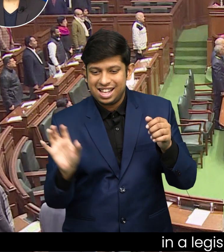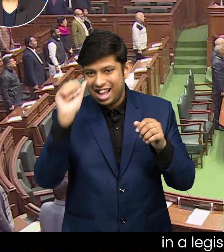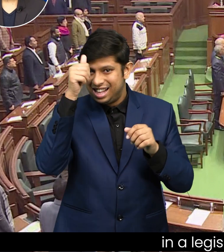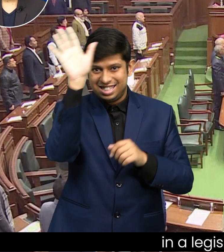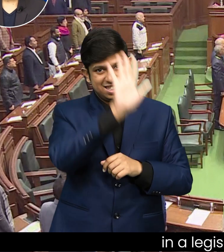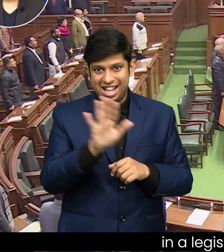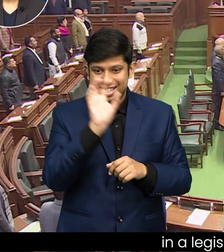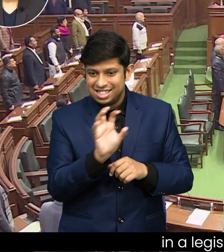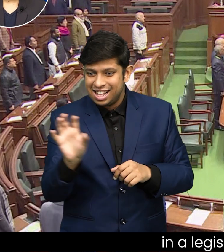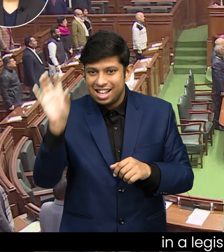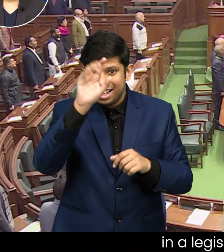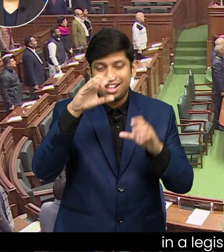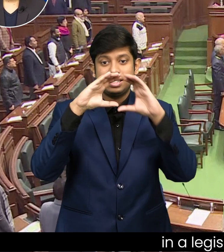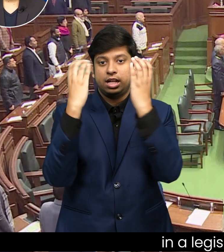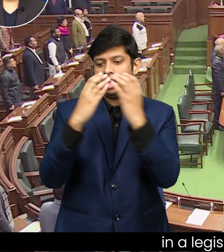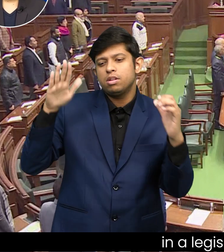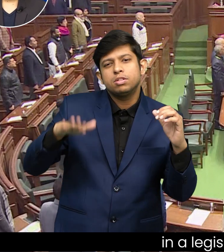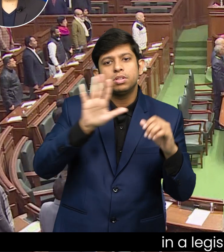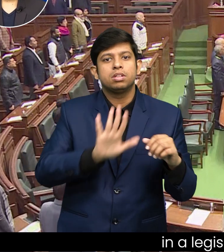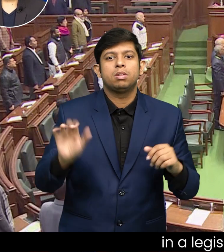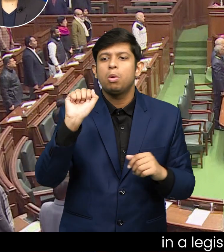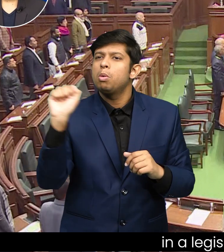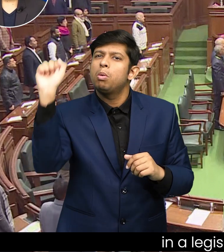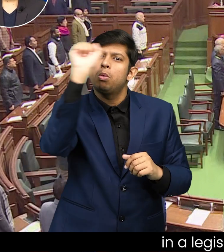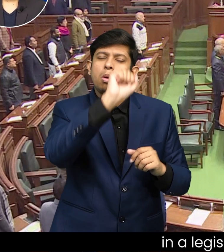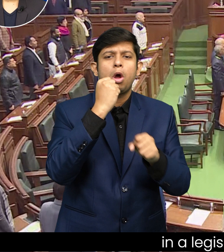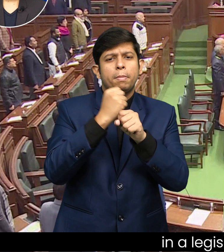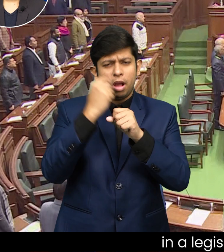in a legislative assembly.